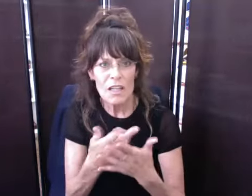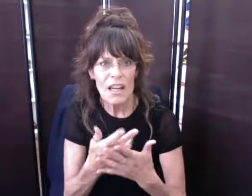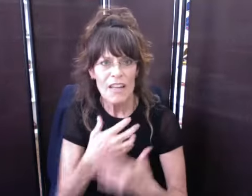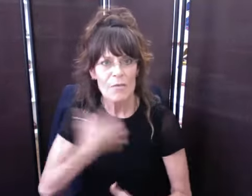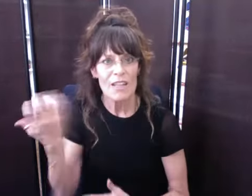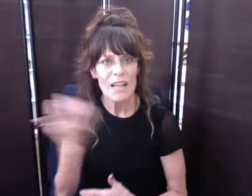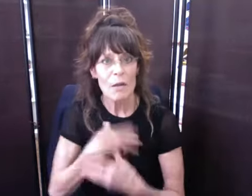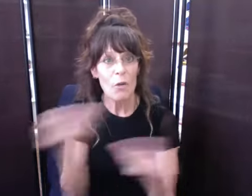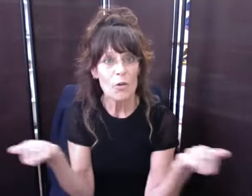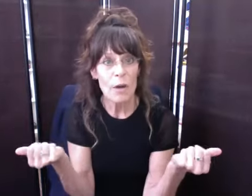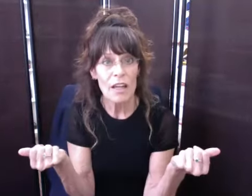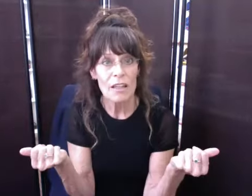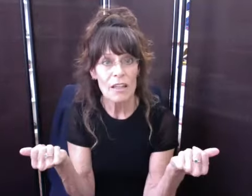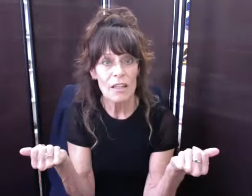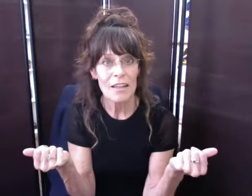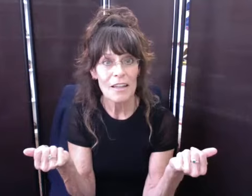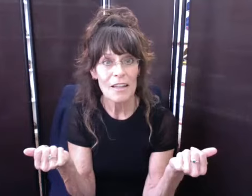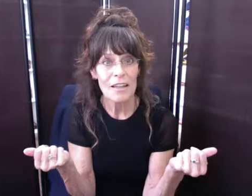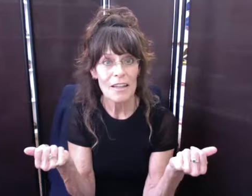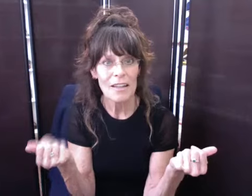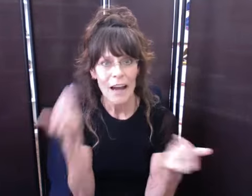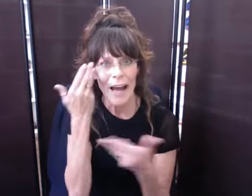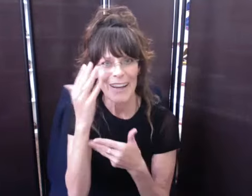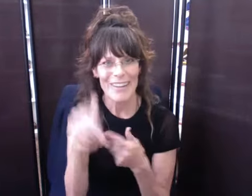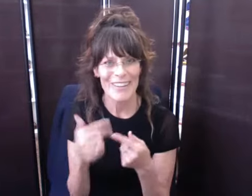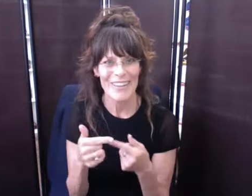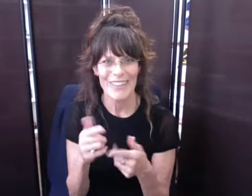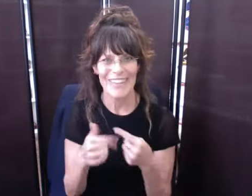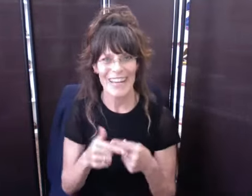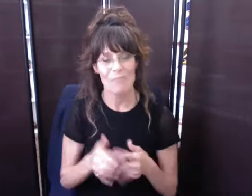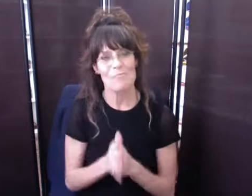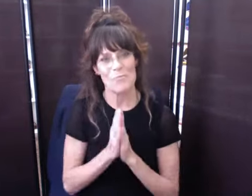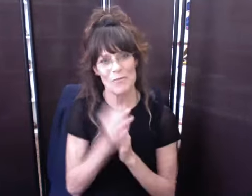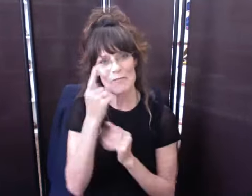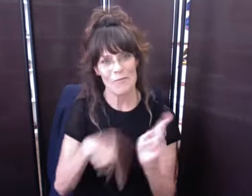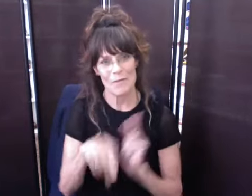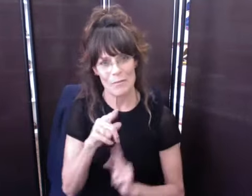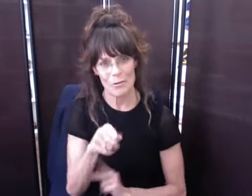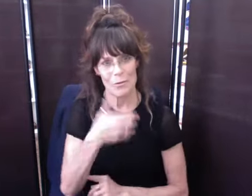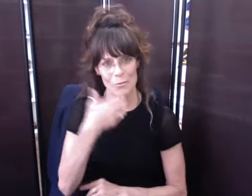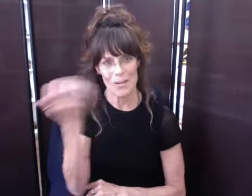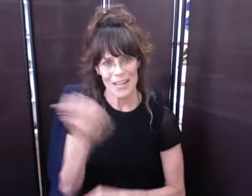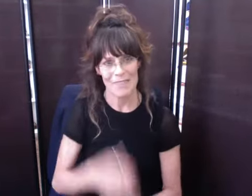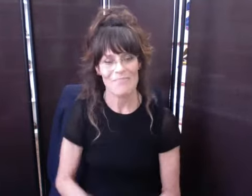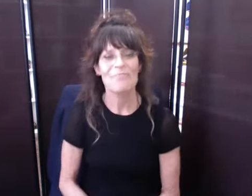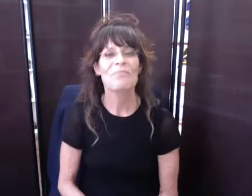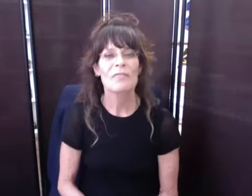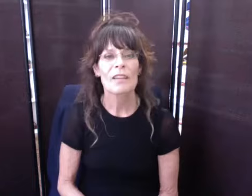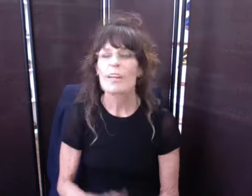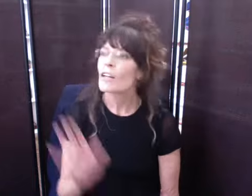He said, well, I don't know about the last part of that, but there's nothing wrong with praying for people you resent. He said, but let's look at the text. Let's see what the book